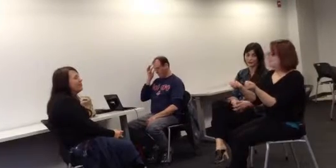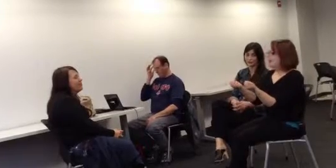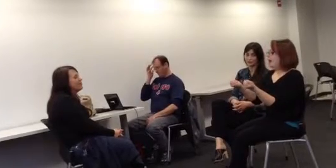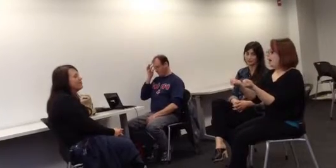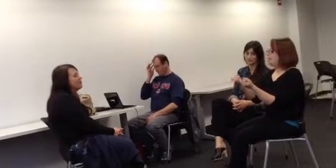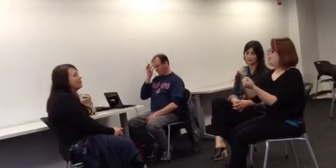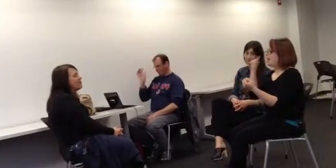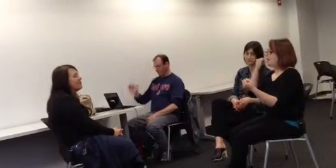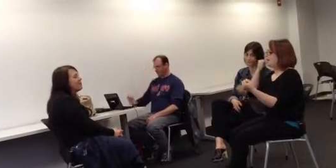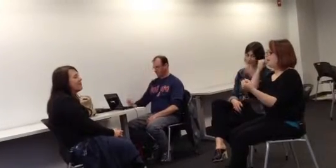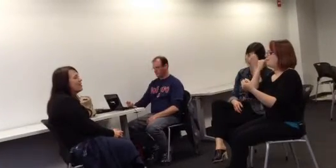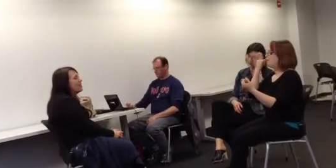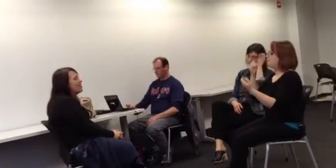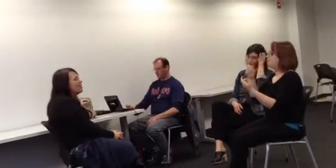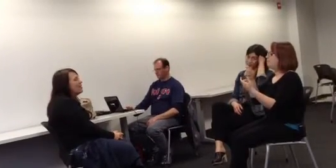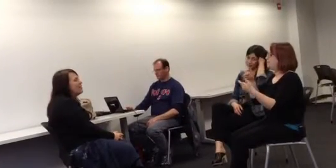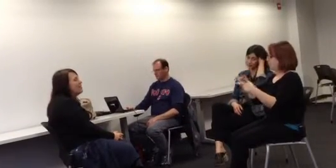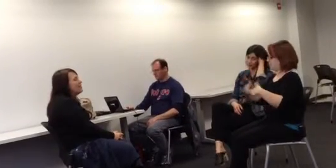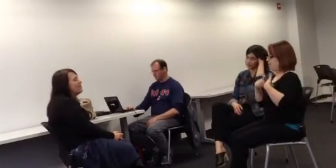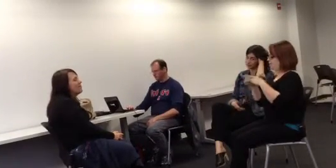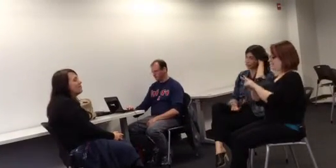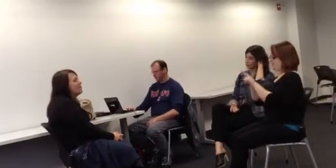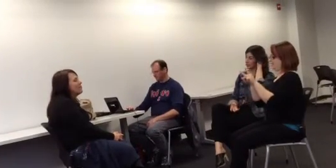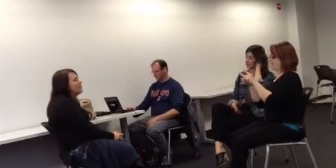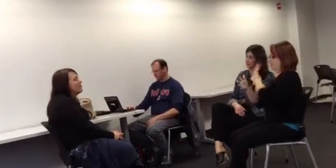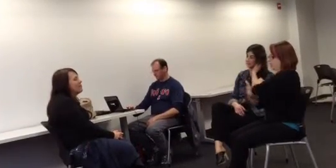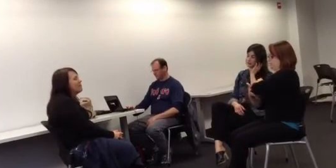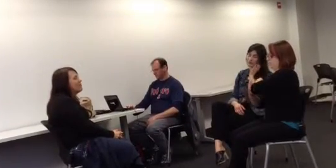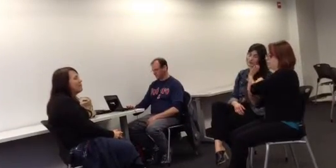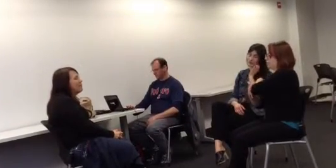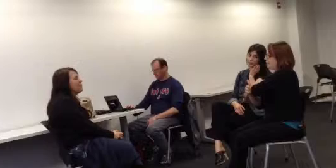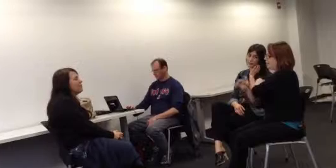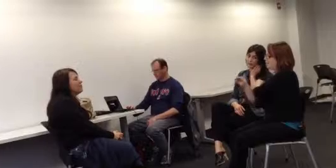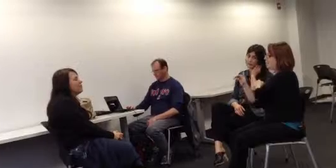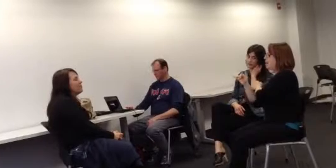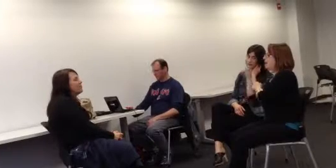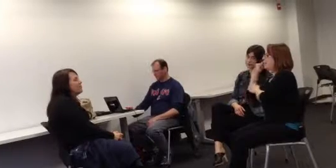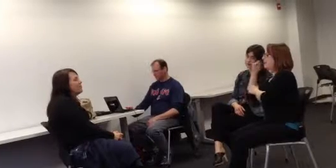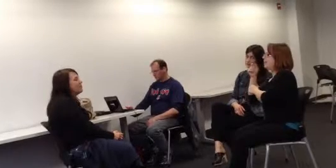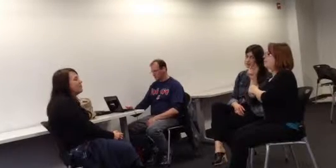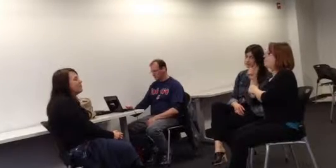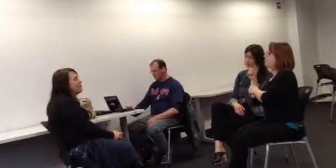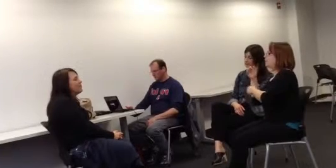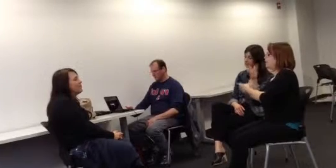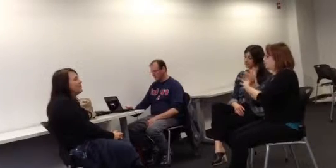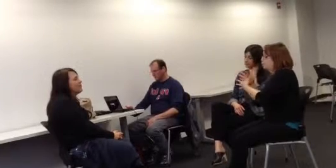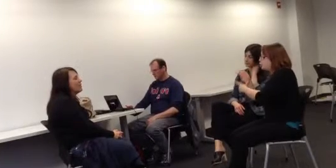language? Like German or Spanish or